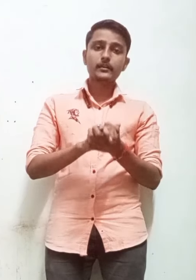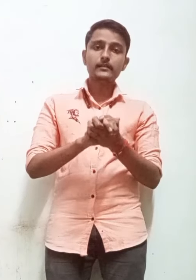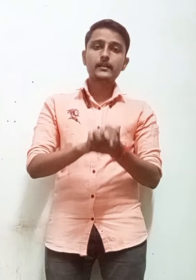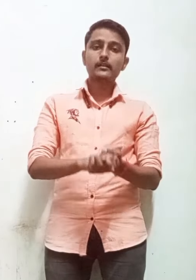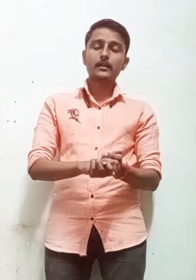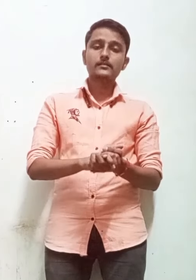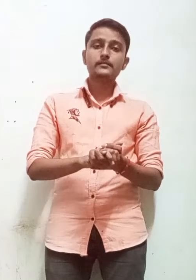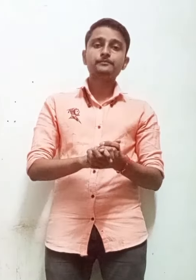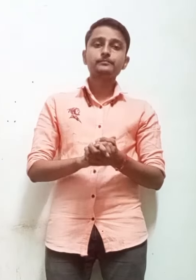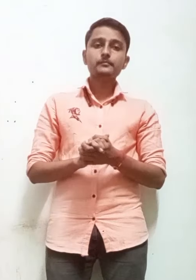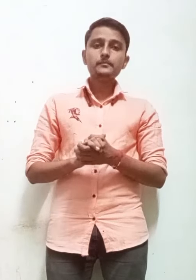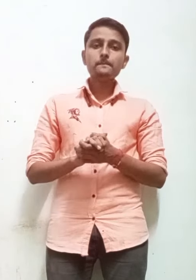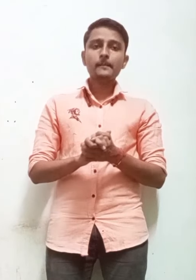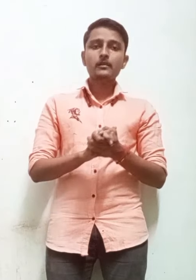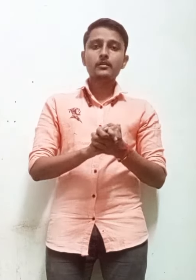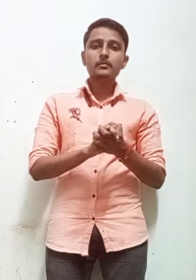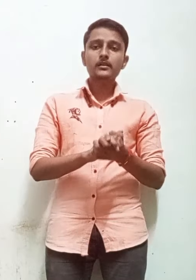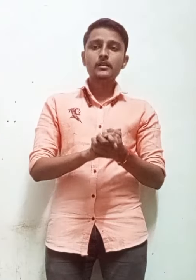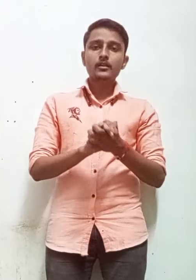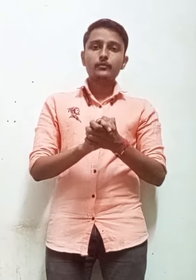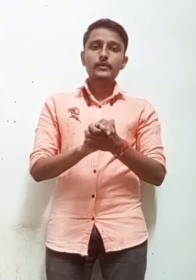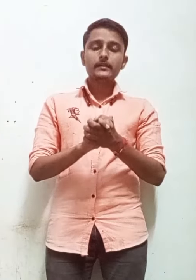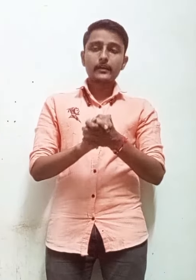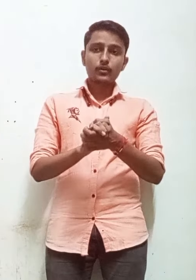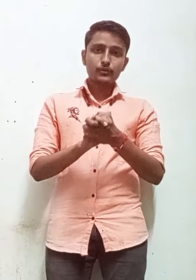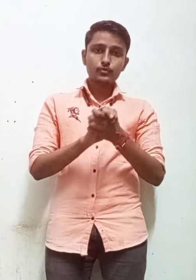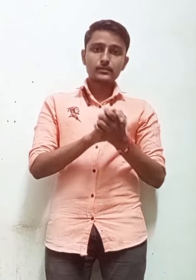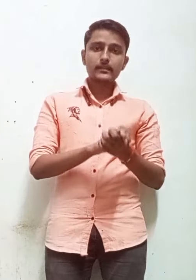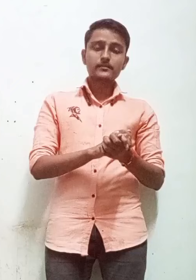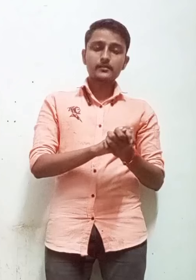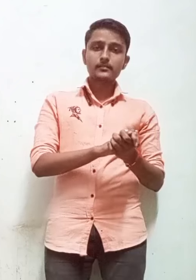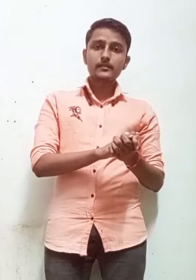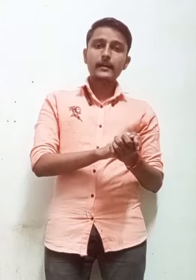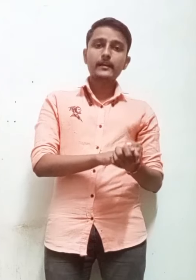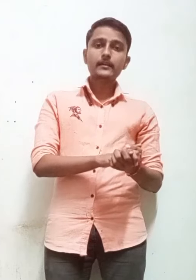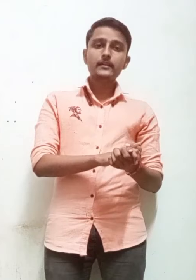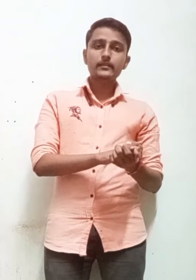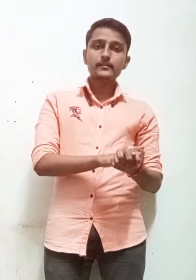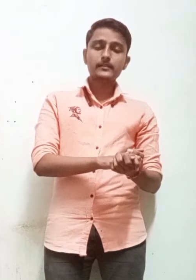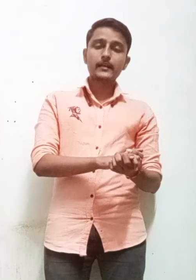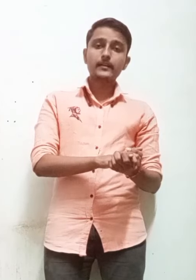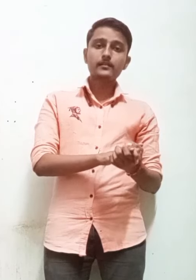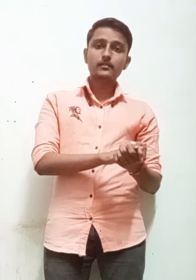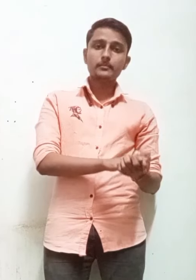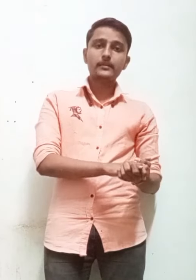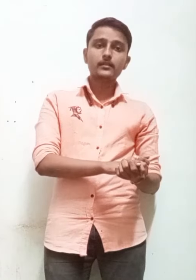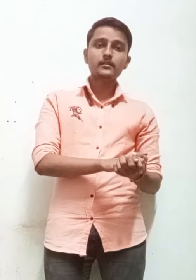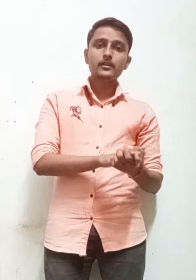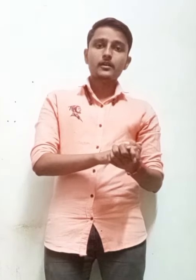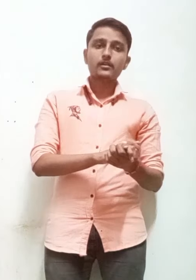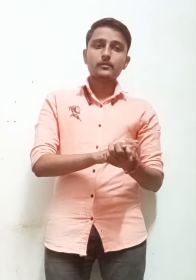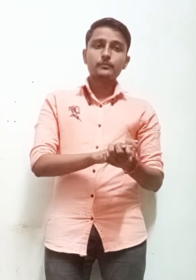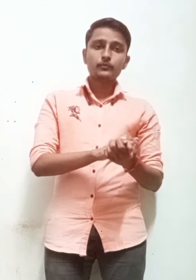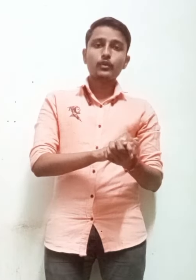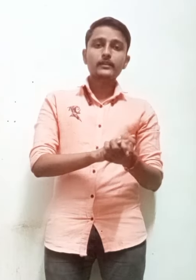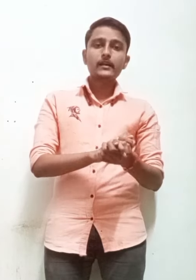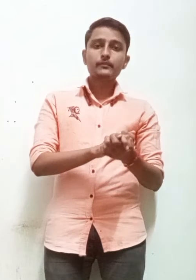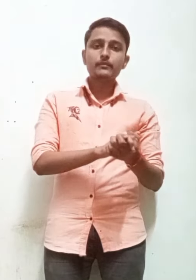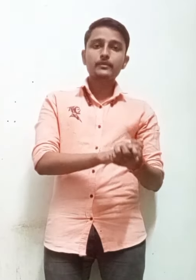in that class. But we cannot use that instance directly in static method. For that,